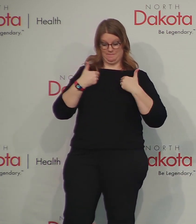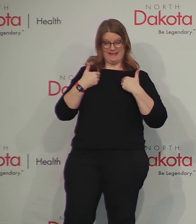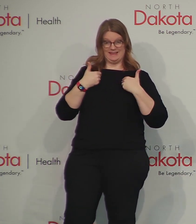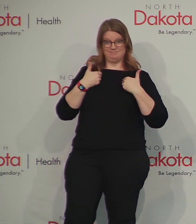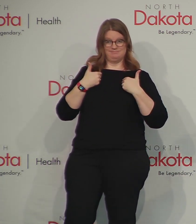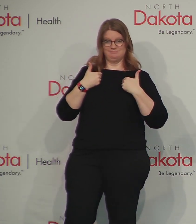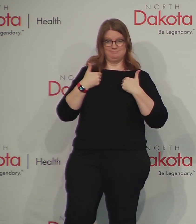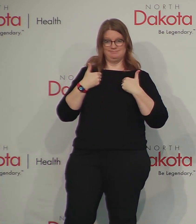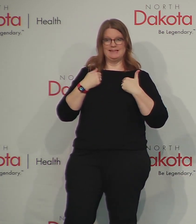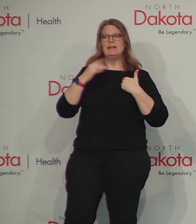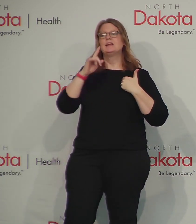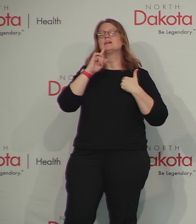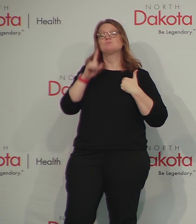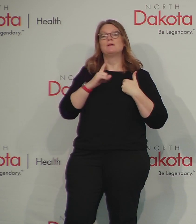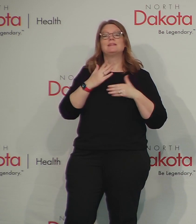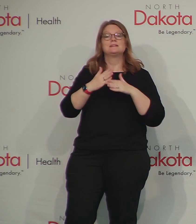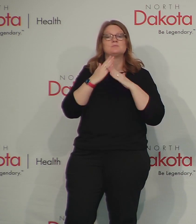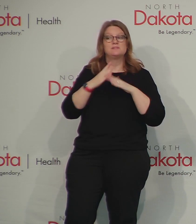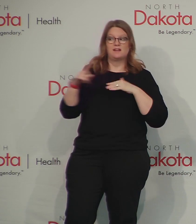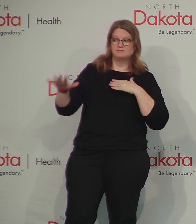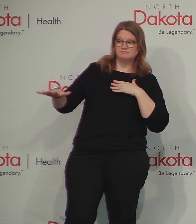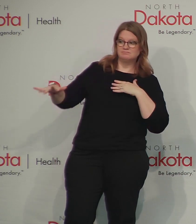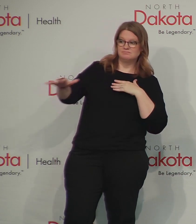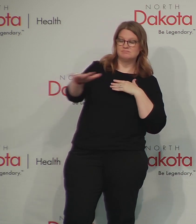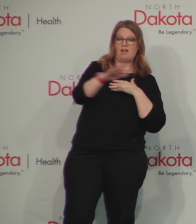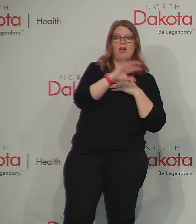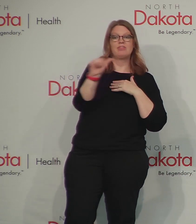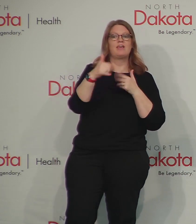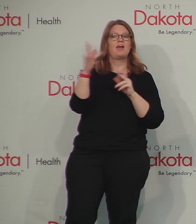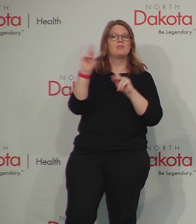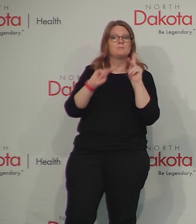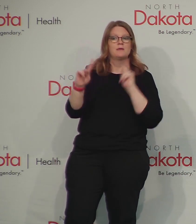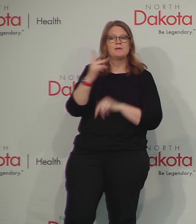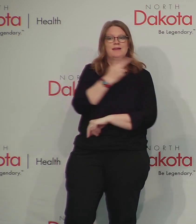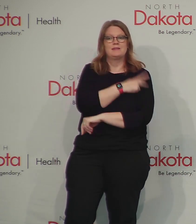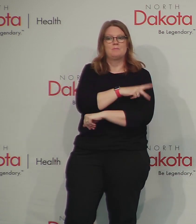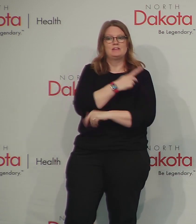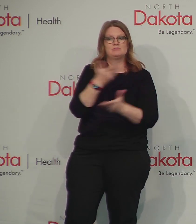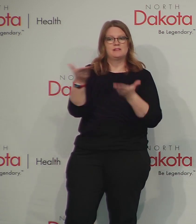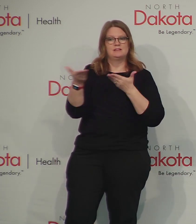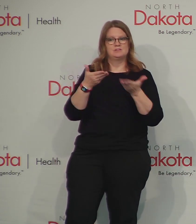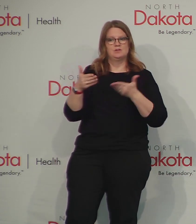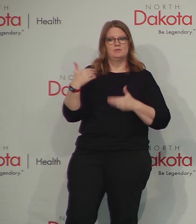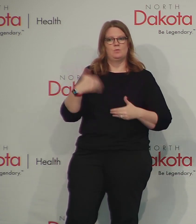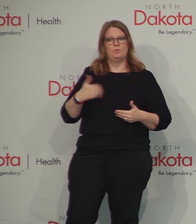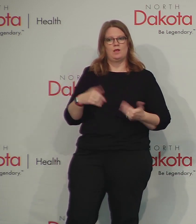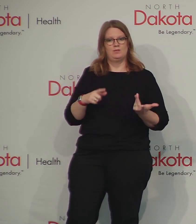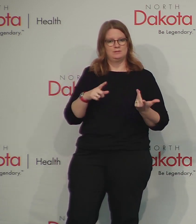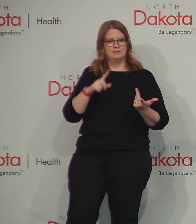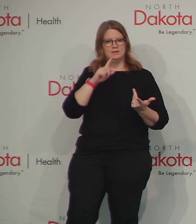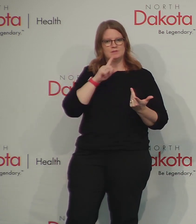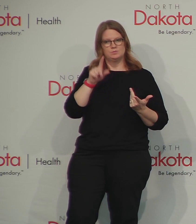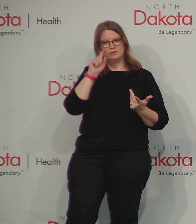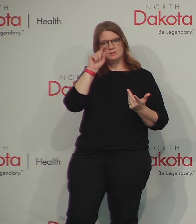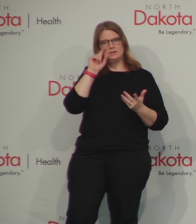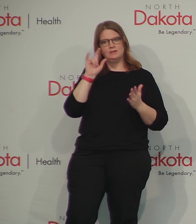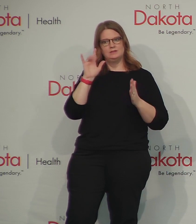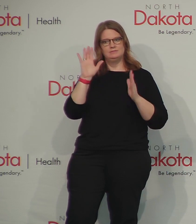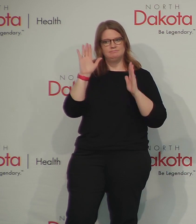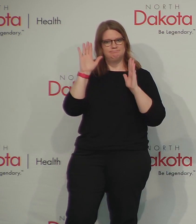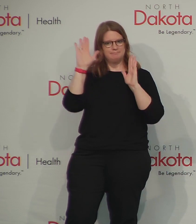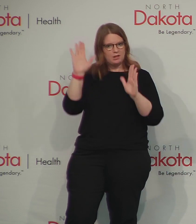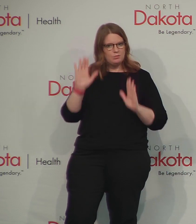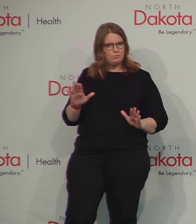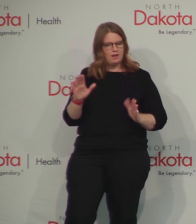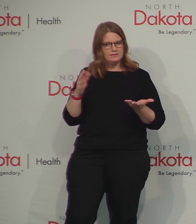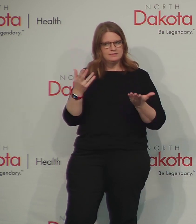about protecting those people around them and the patients that they serve. And I think this is reflective of all the heroes that we've had on